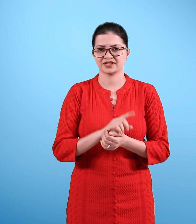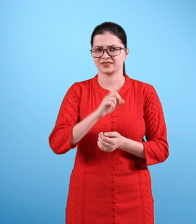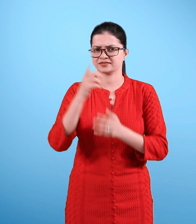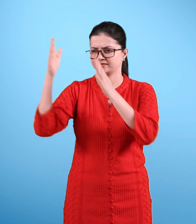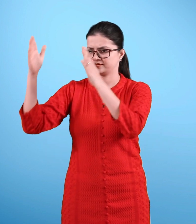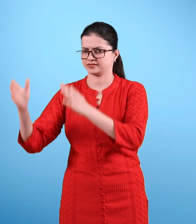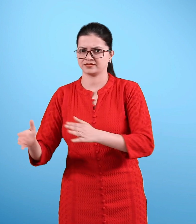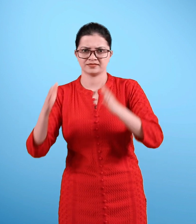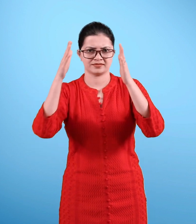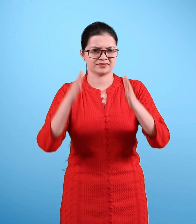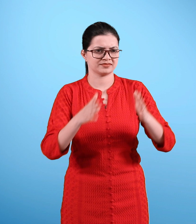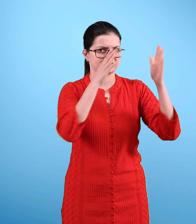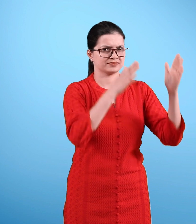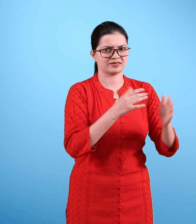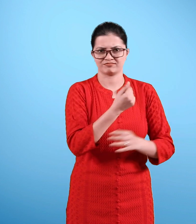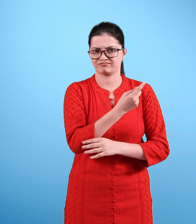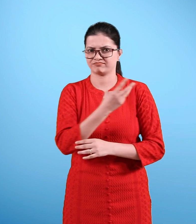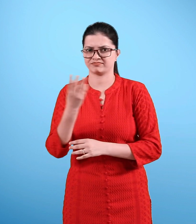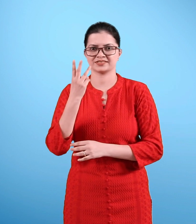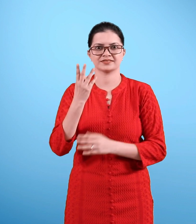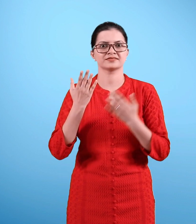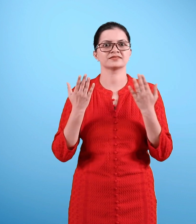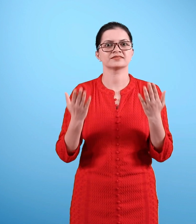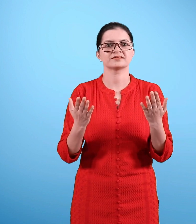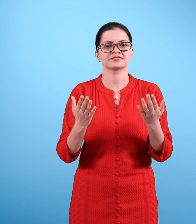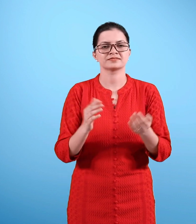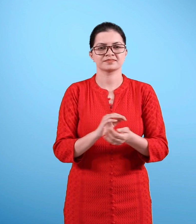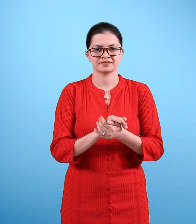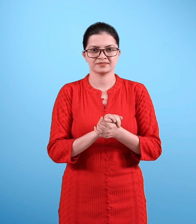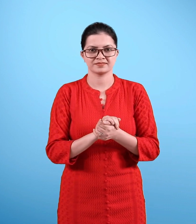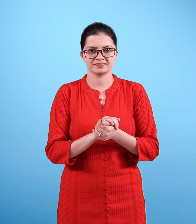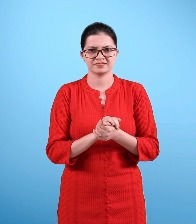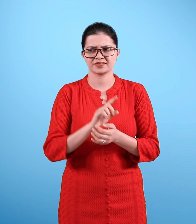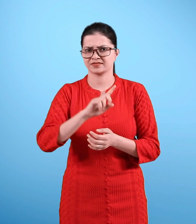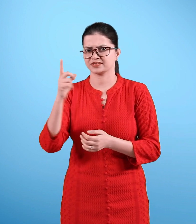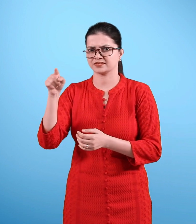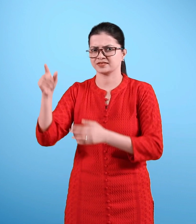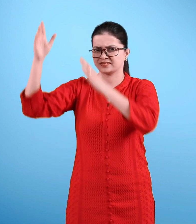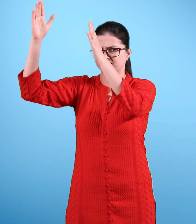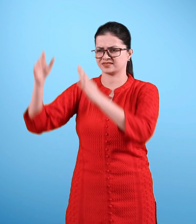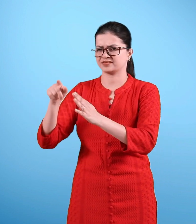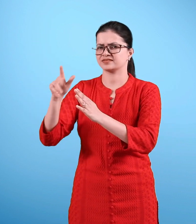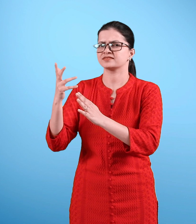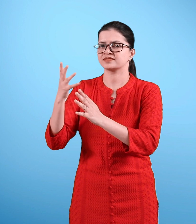you are given a table which is divided into 3 columns. One is for object or